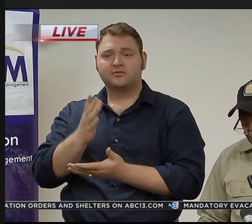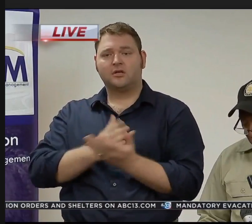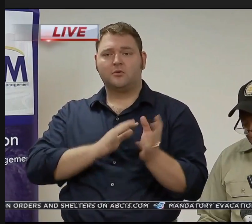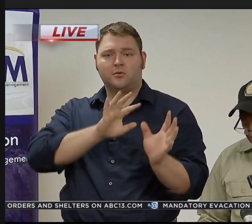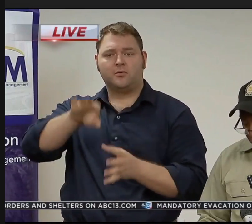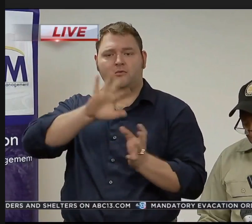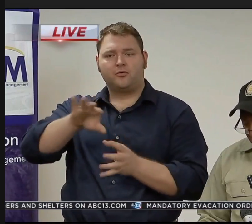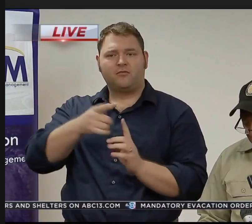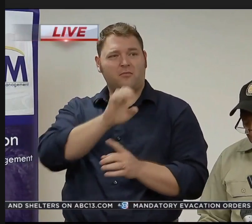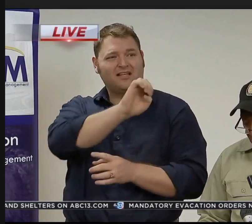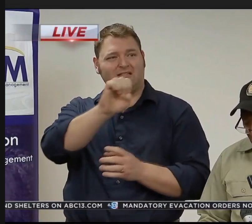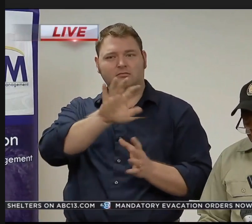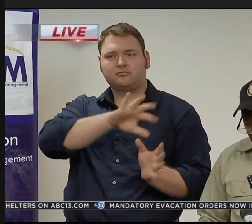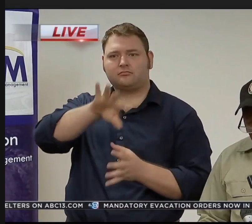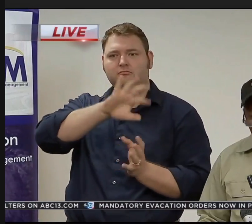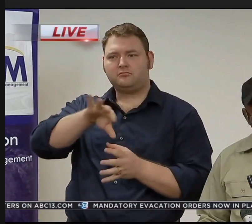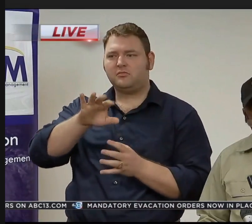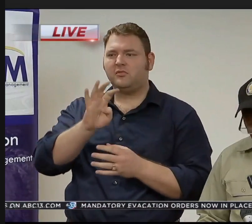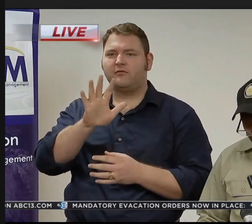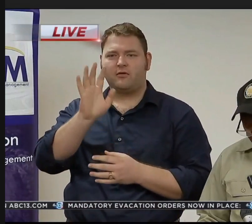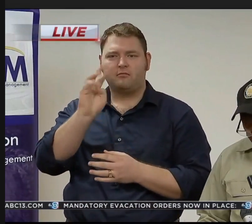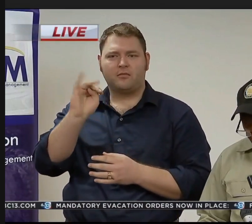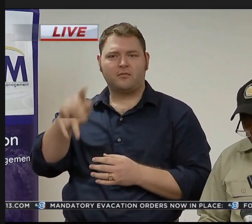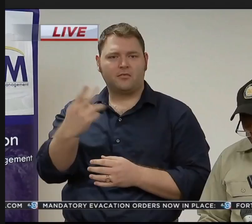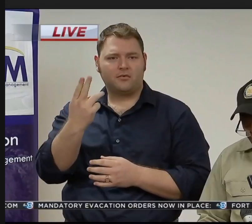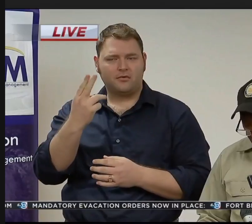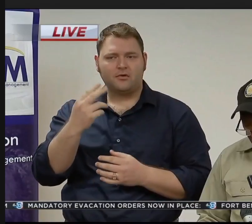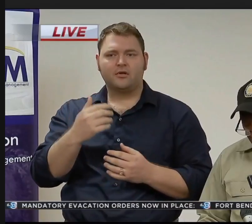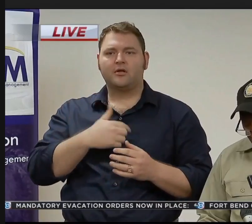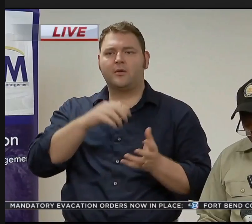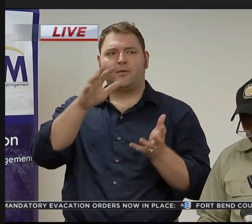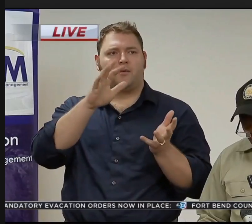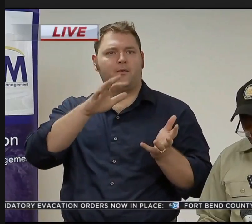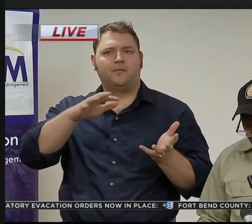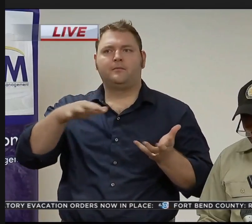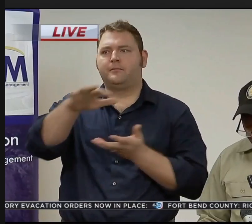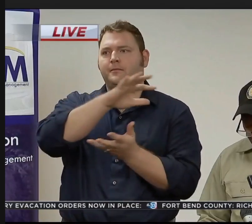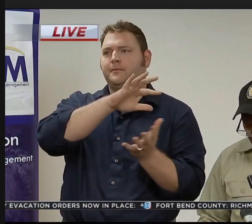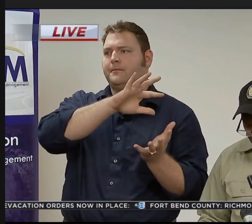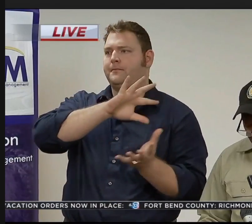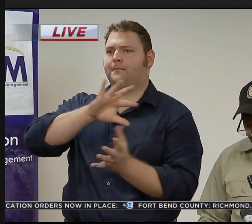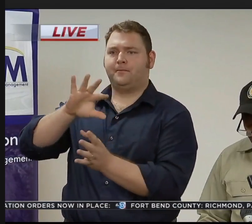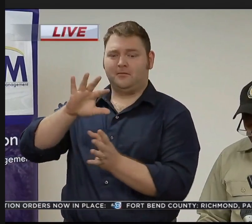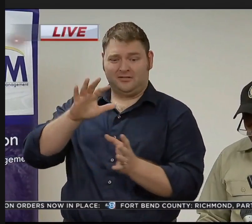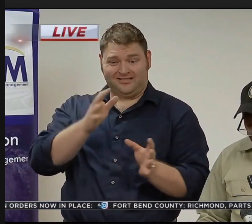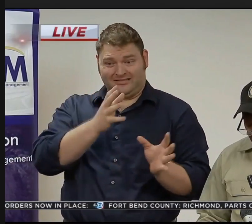30 miles per hour range here as storm center passes by, and by Thursday,